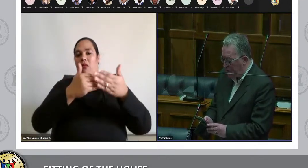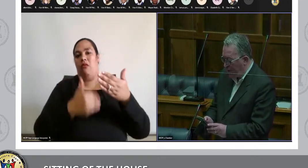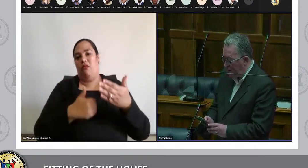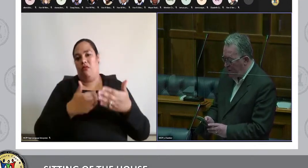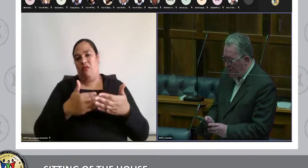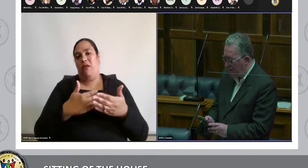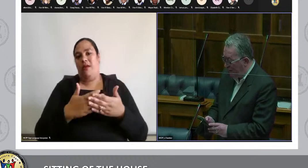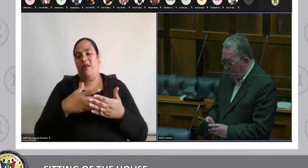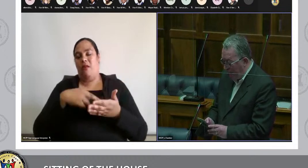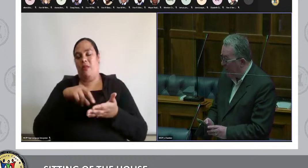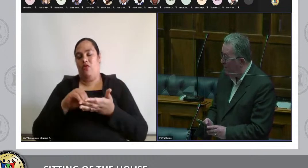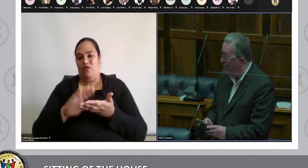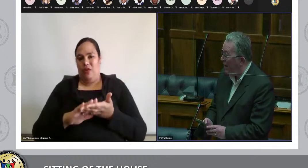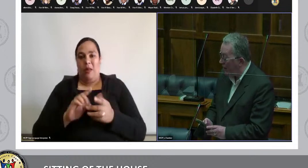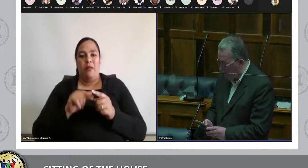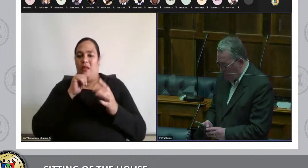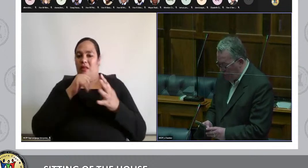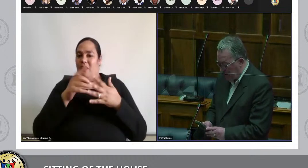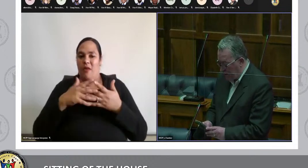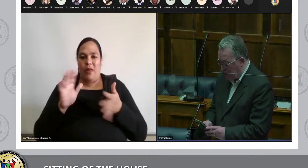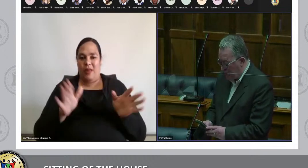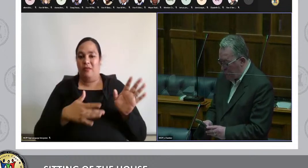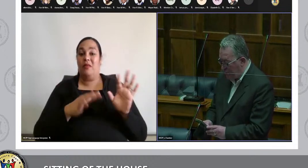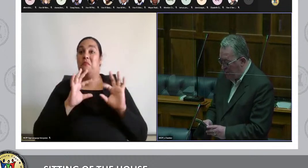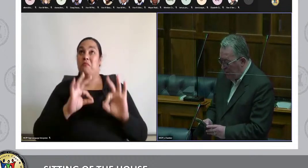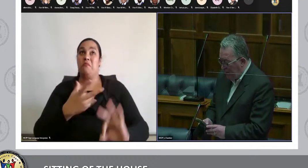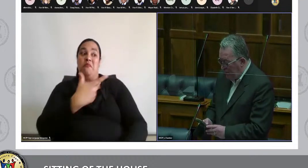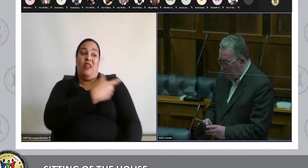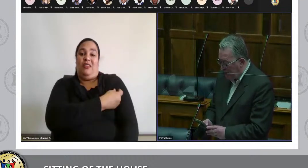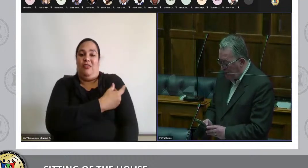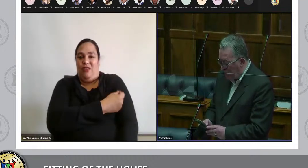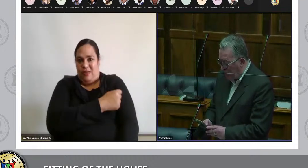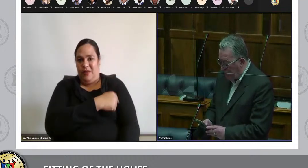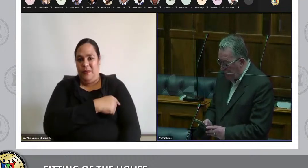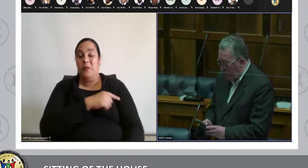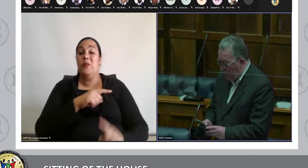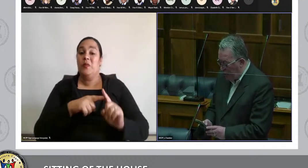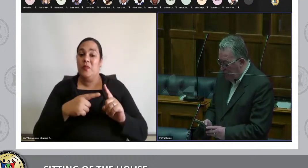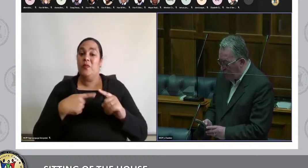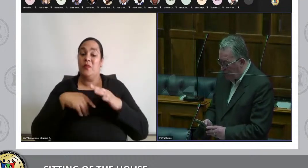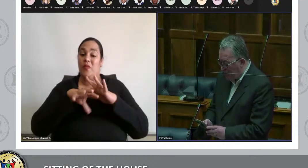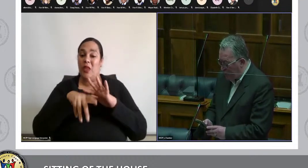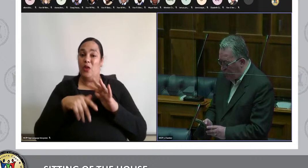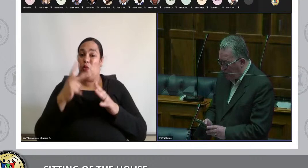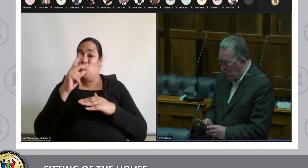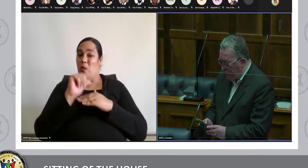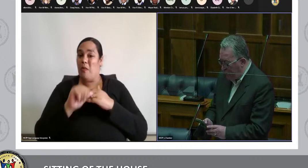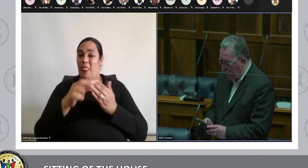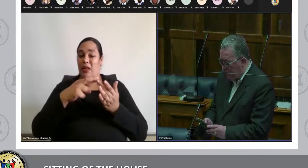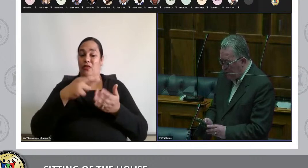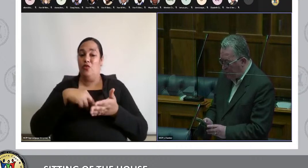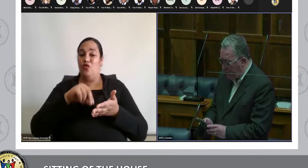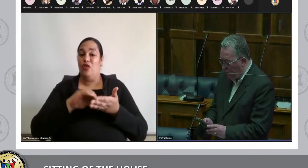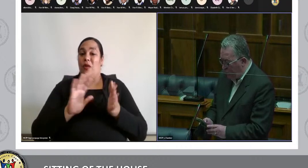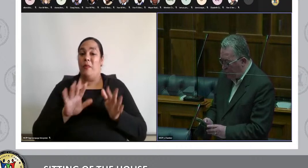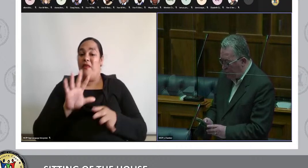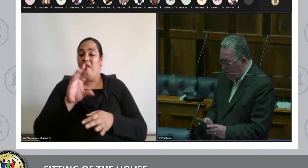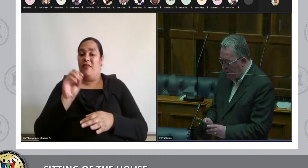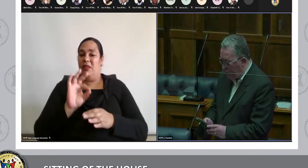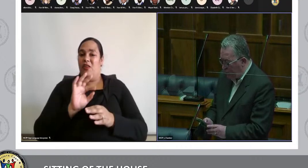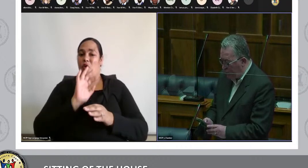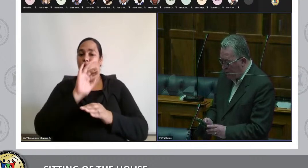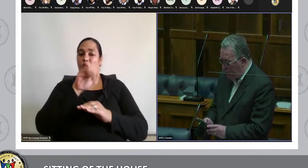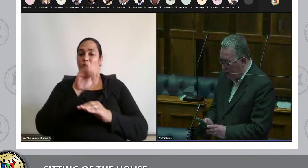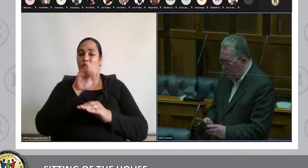about registrations, never mind the actual vaccinations. It has taken the province 2 months to register only 50% of the over